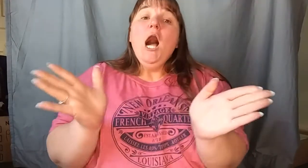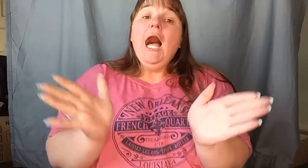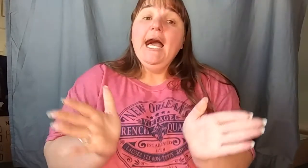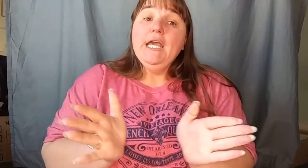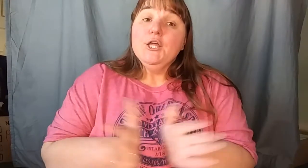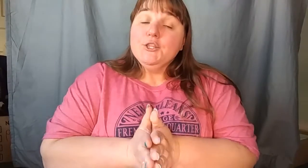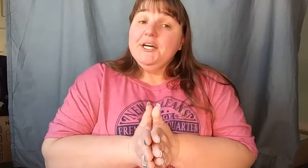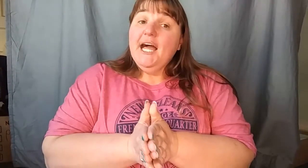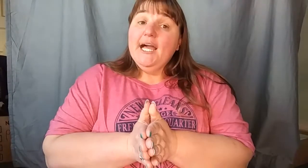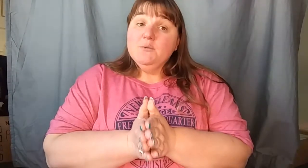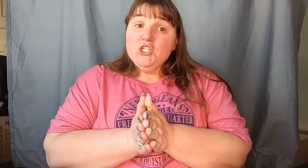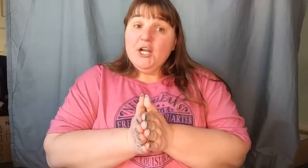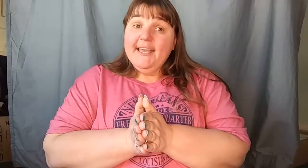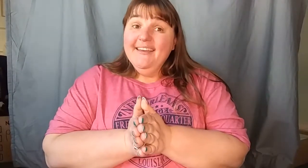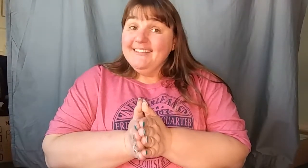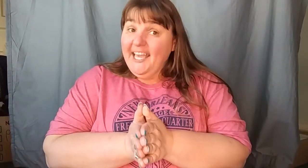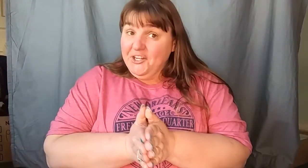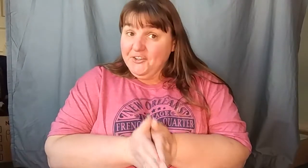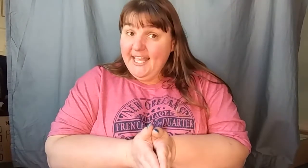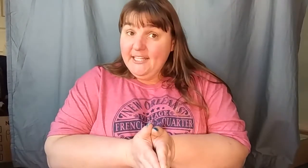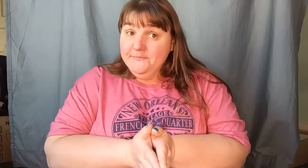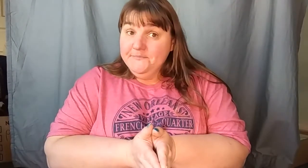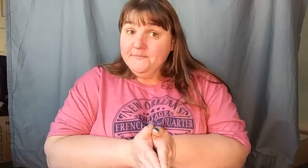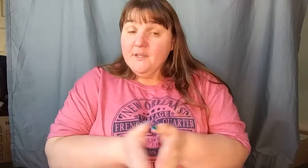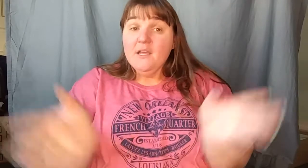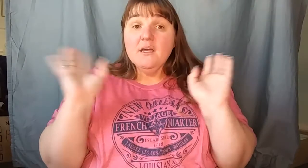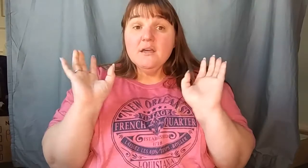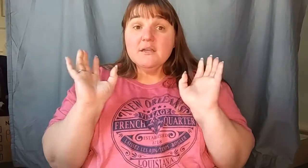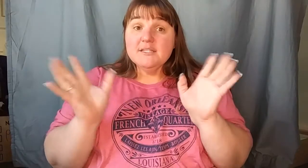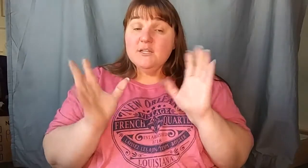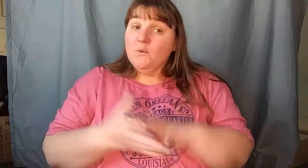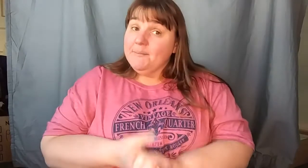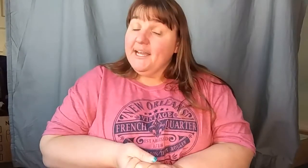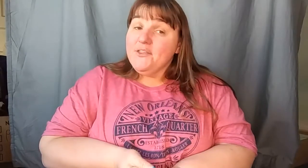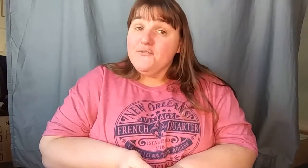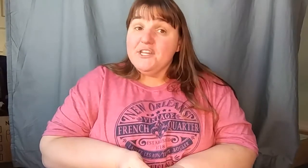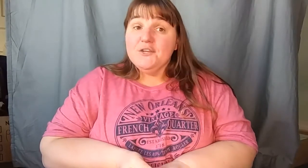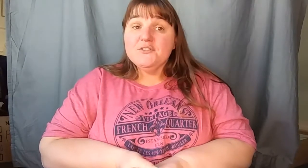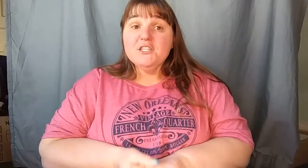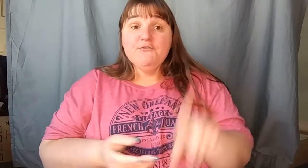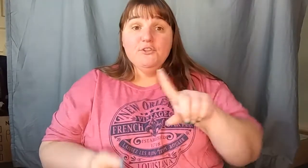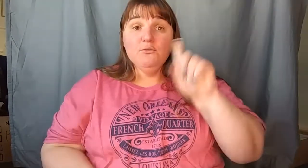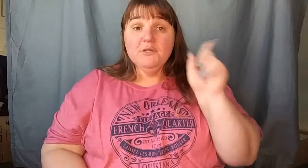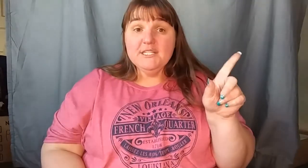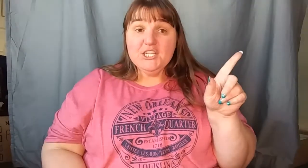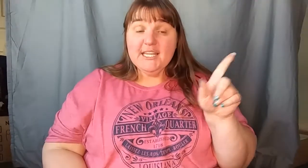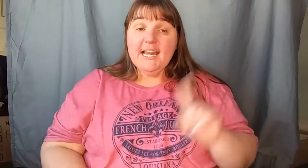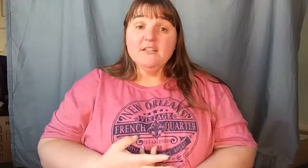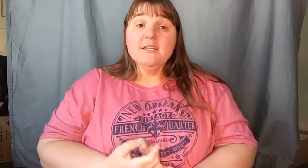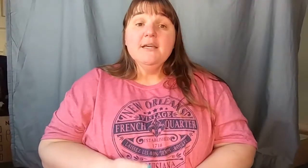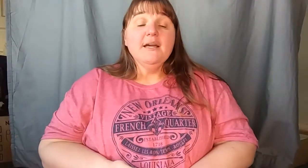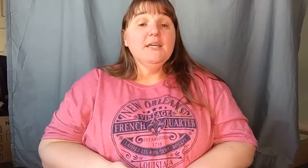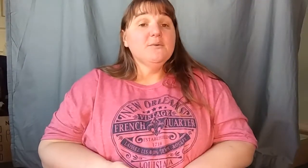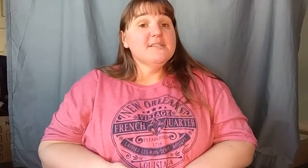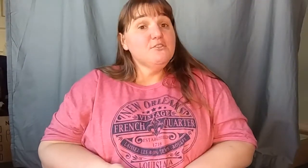I thought I would try gator again because in one of my other videos, if you want to check it out, it was in